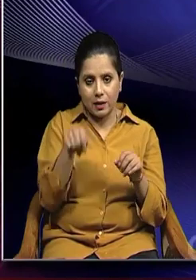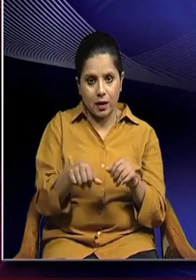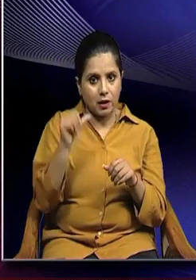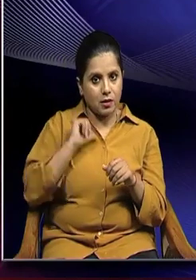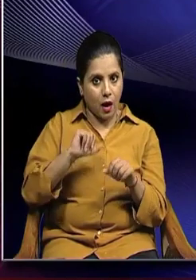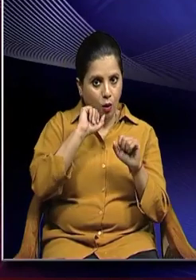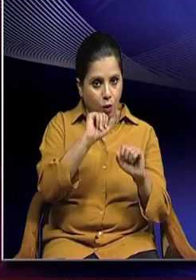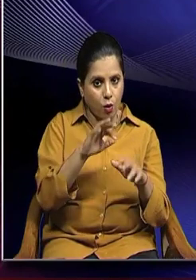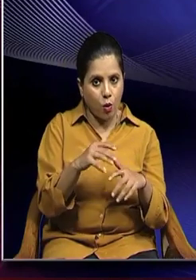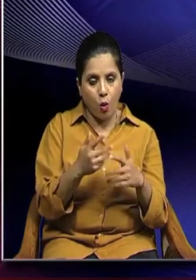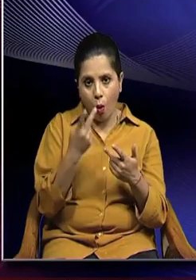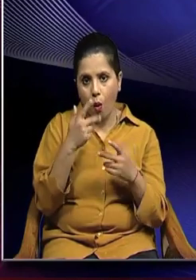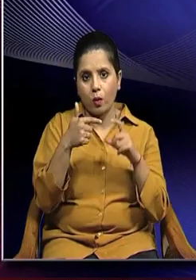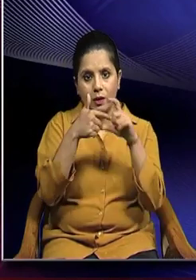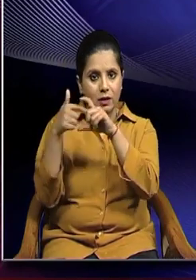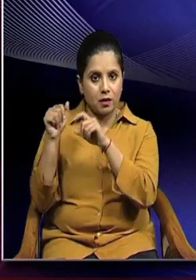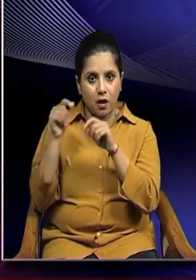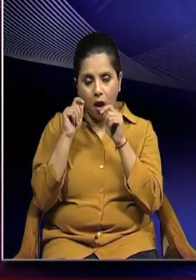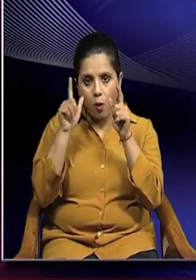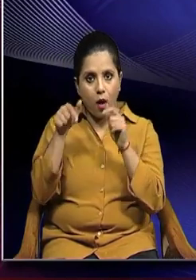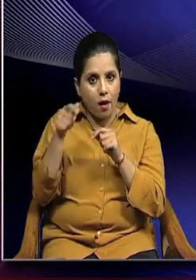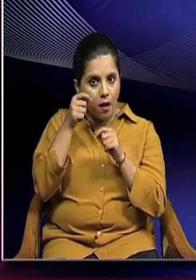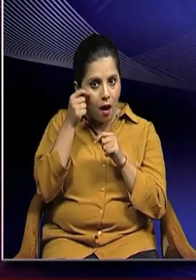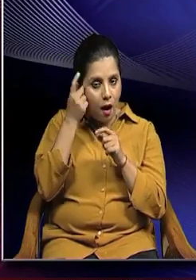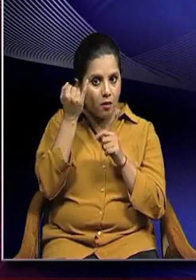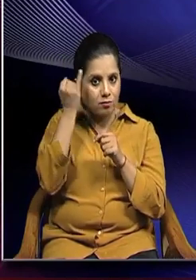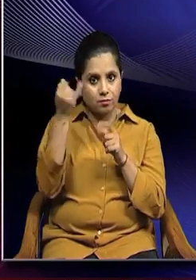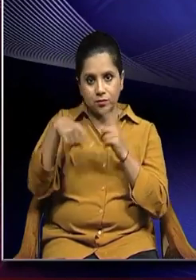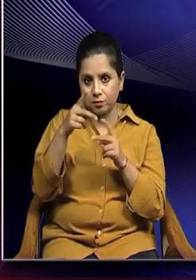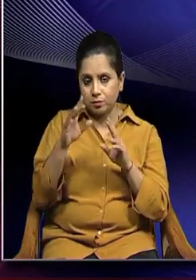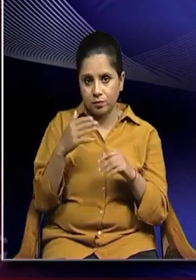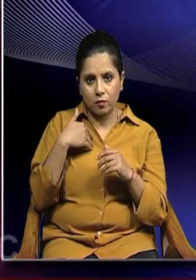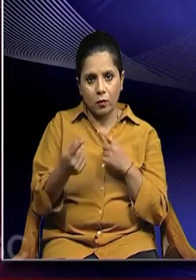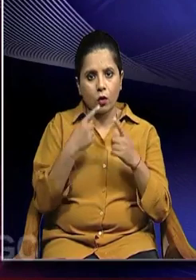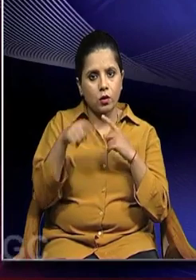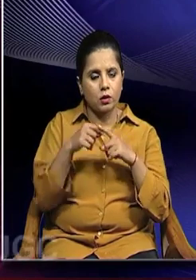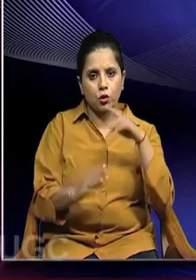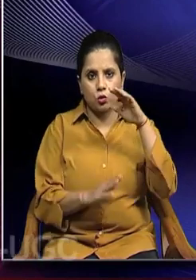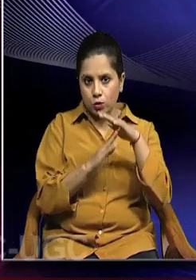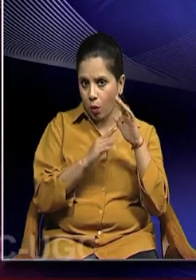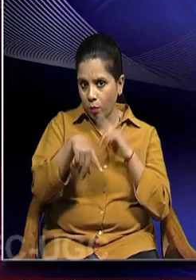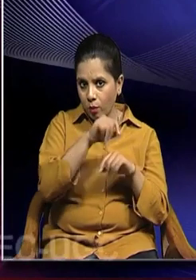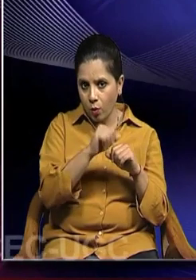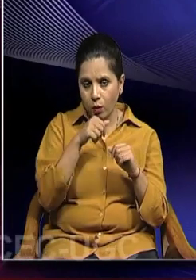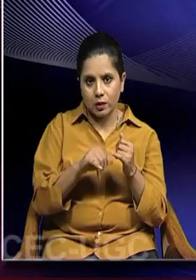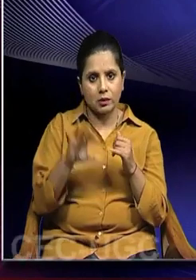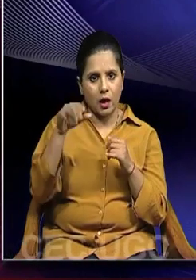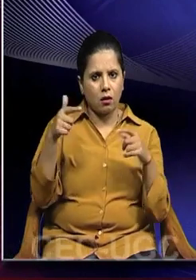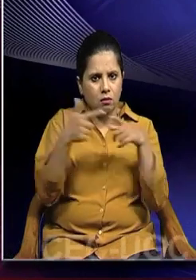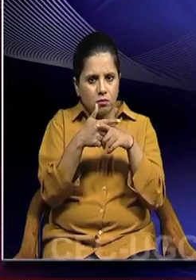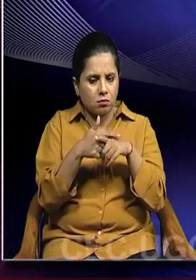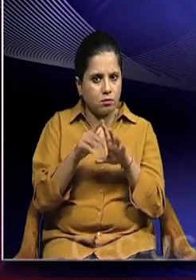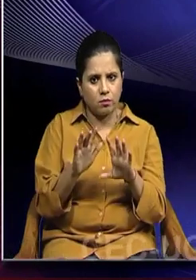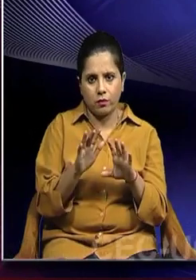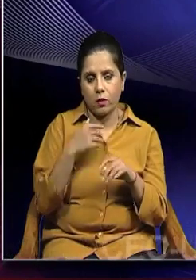or the Eastern awakening idea, here we talk about stopping this state of conflict, that